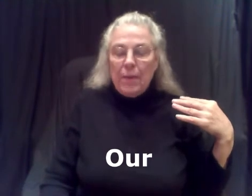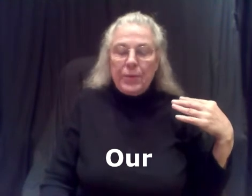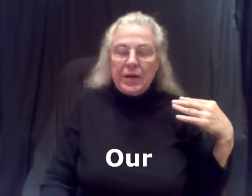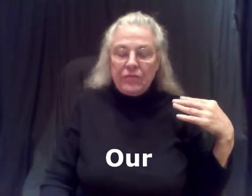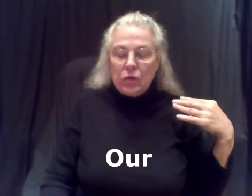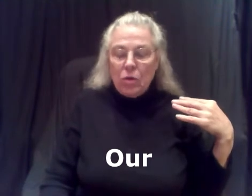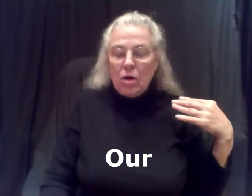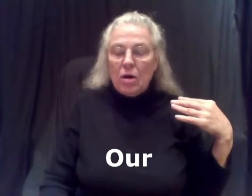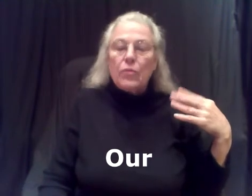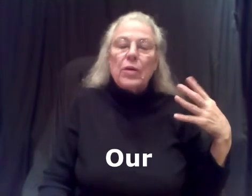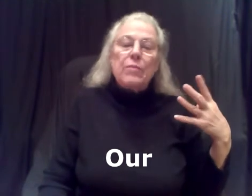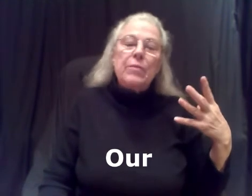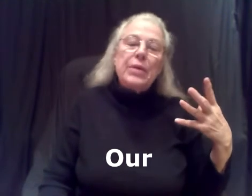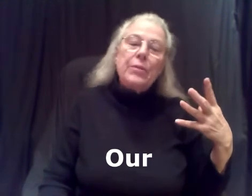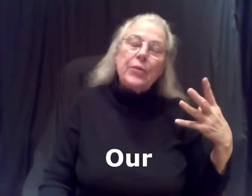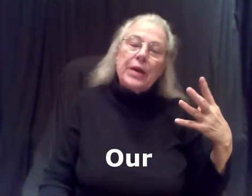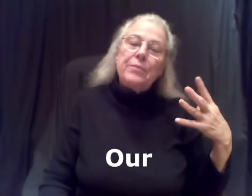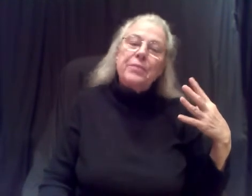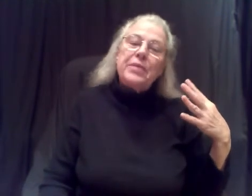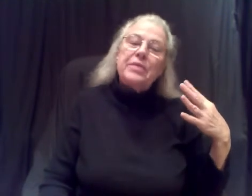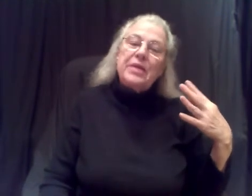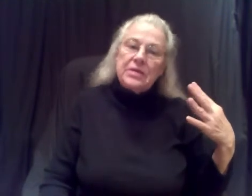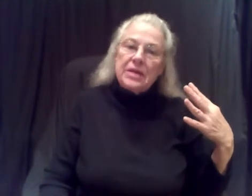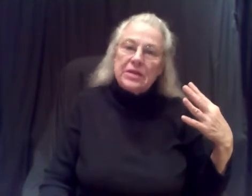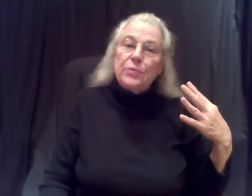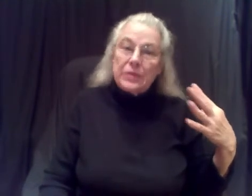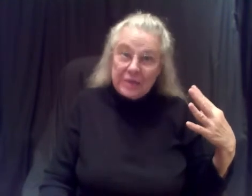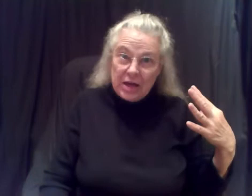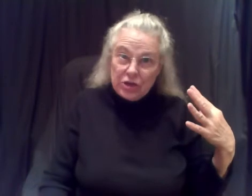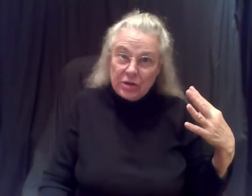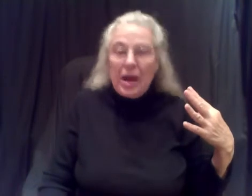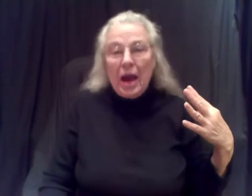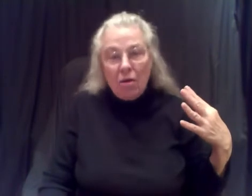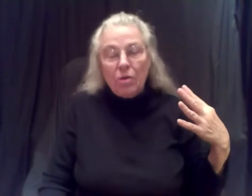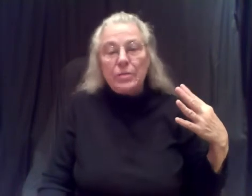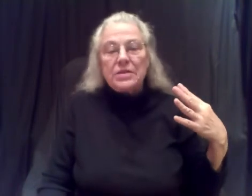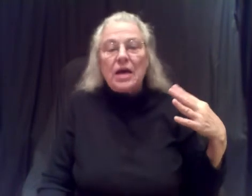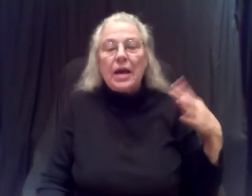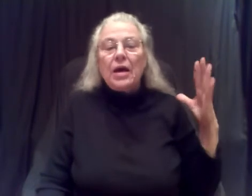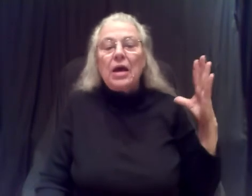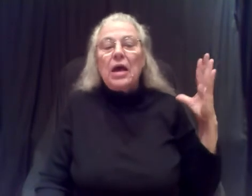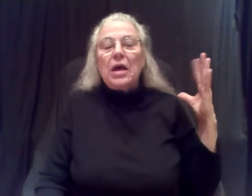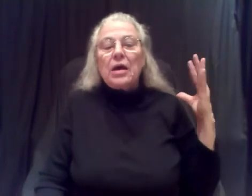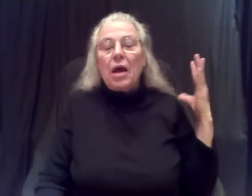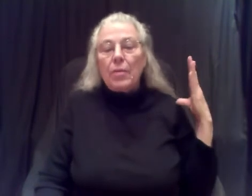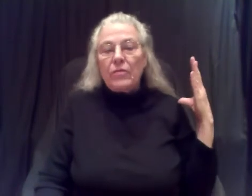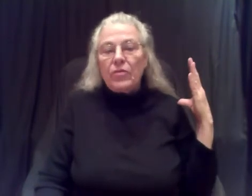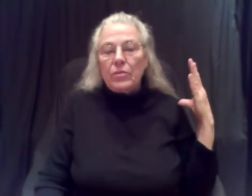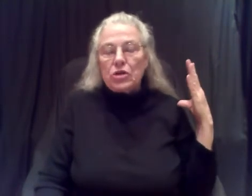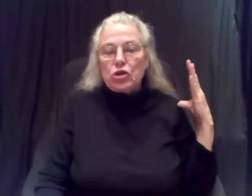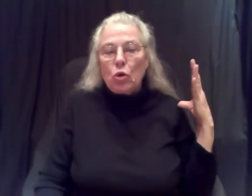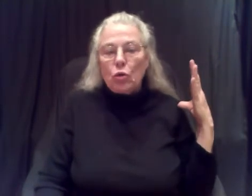if you are remembering, this is possession, our Messiah, coming from the shoulder,